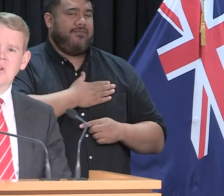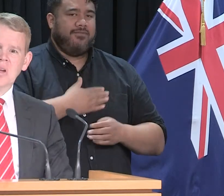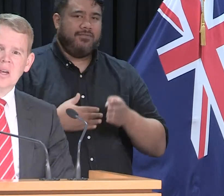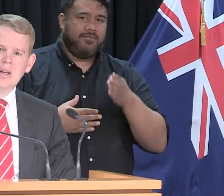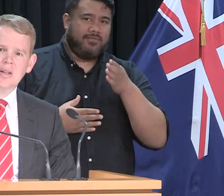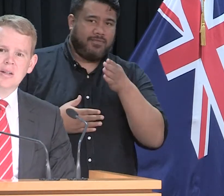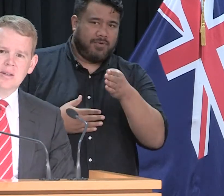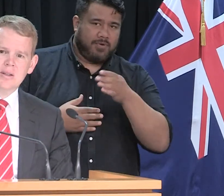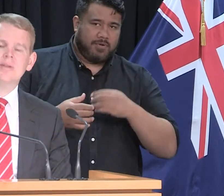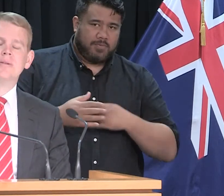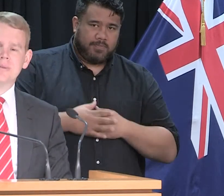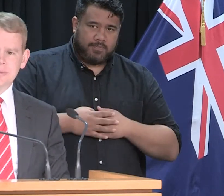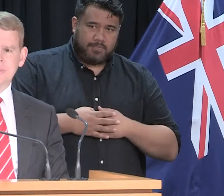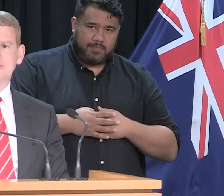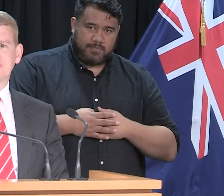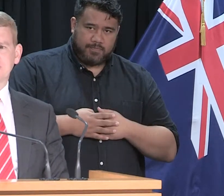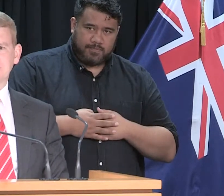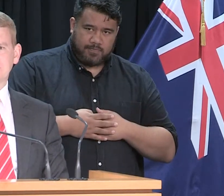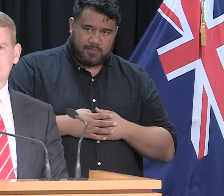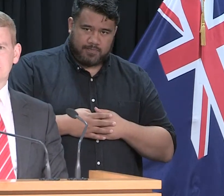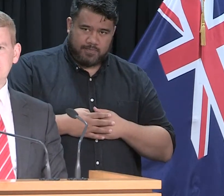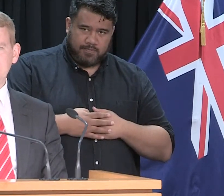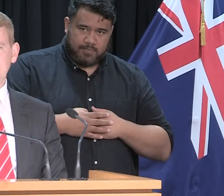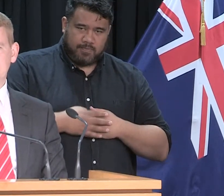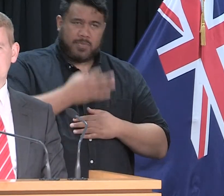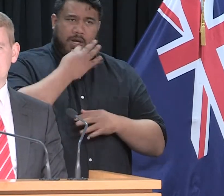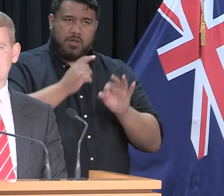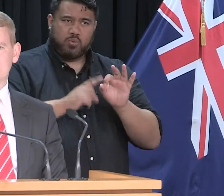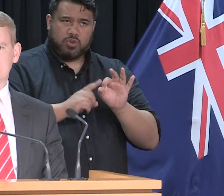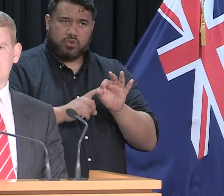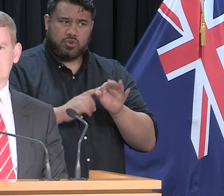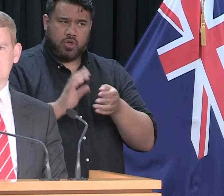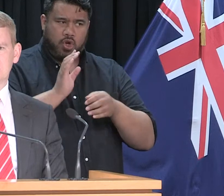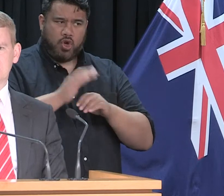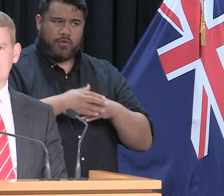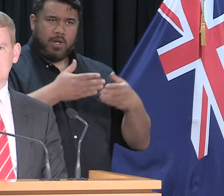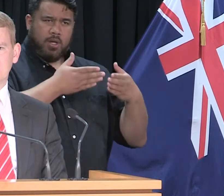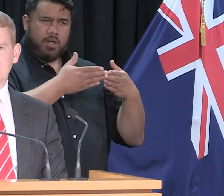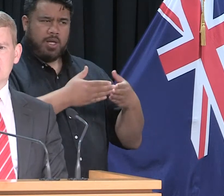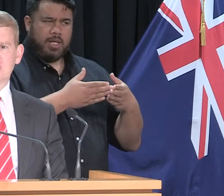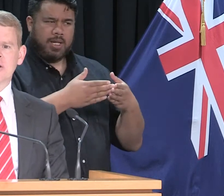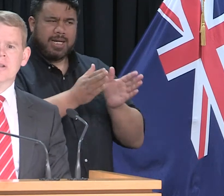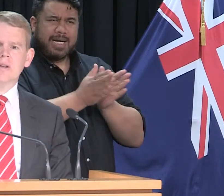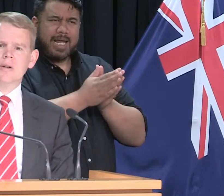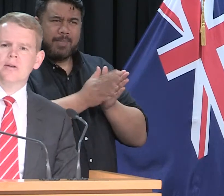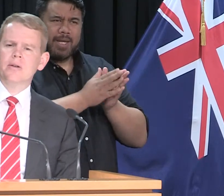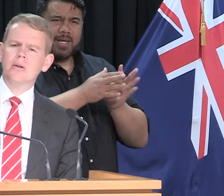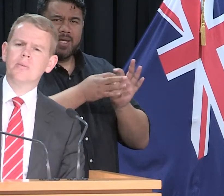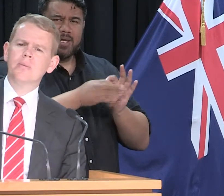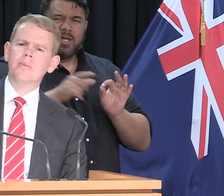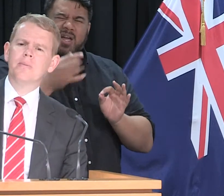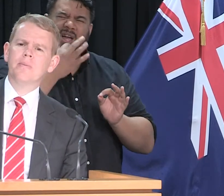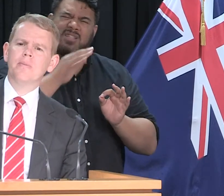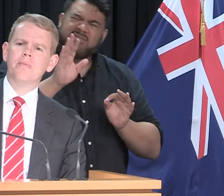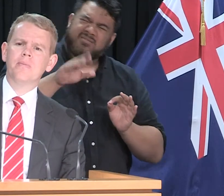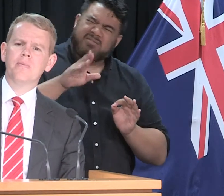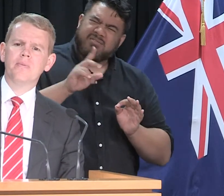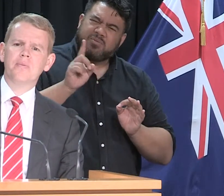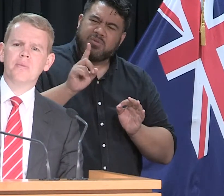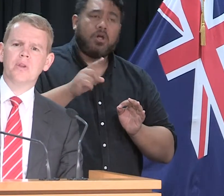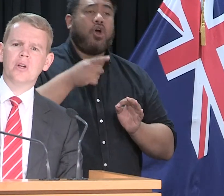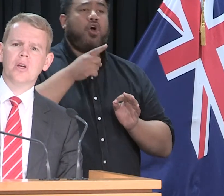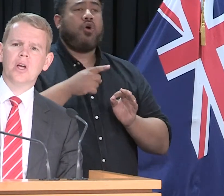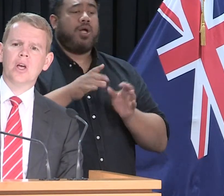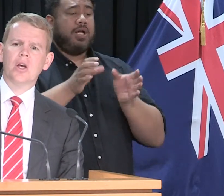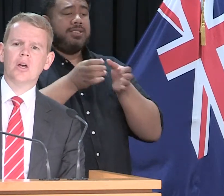being sent over to that ship linked to the port worker who had COVID-19? Sorry, The team of doctors from